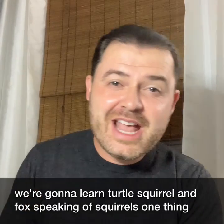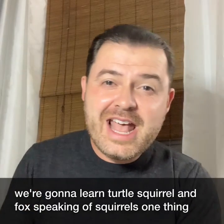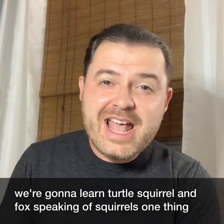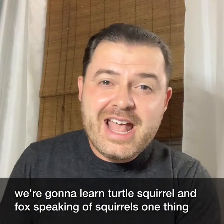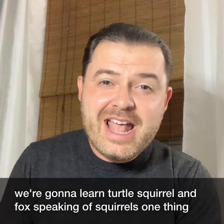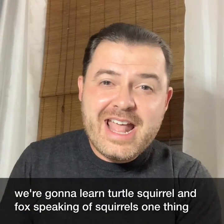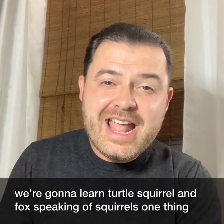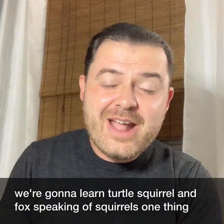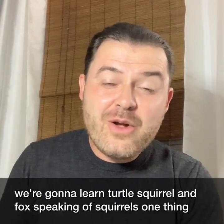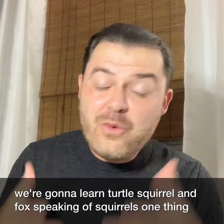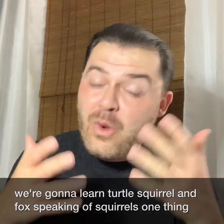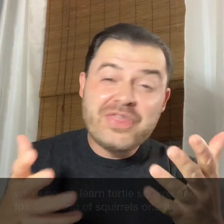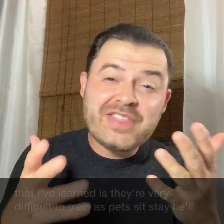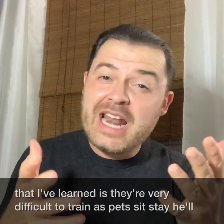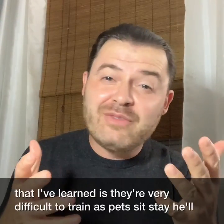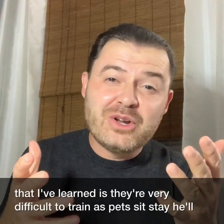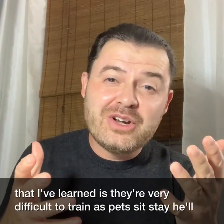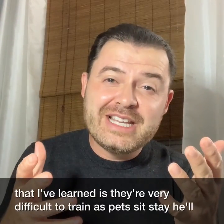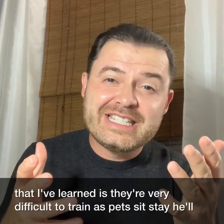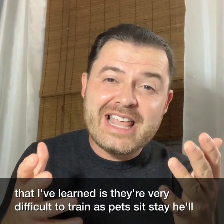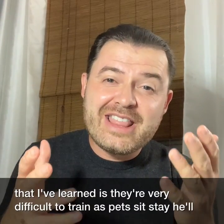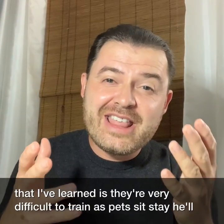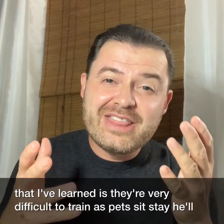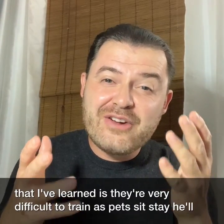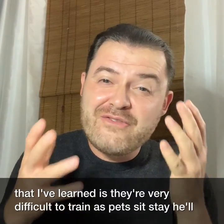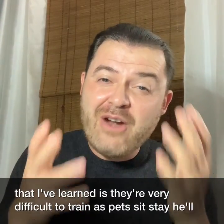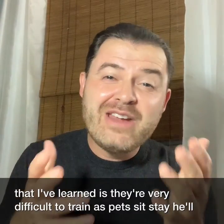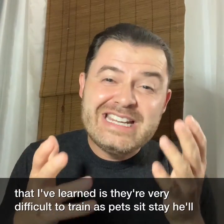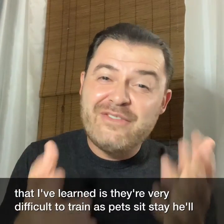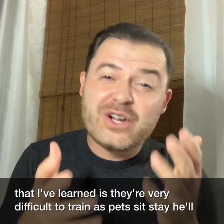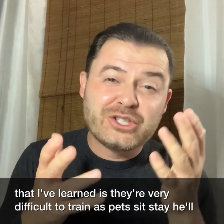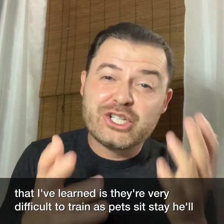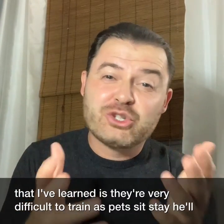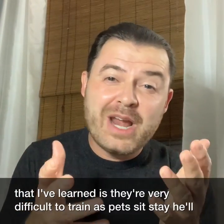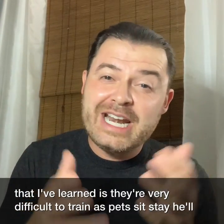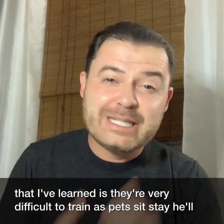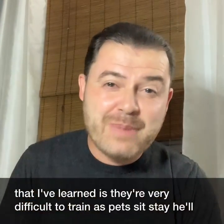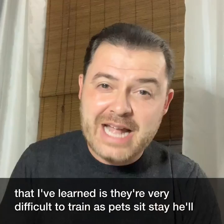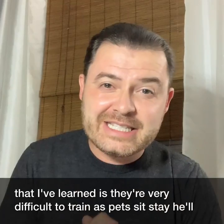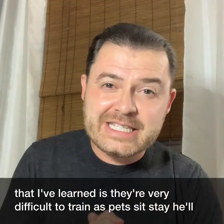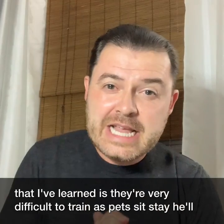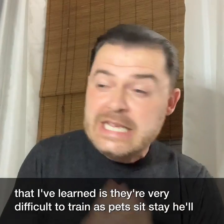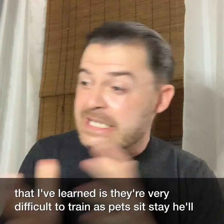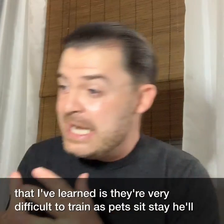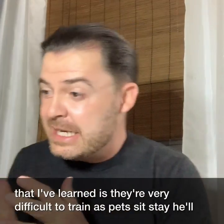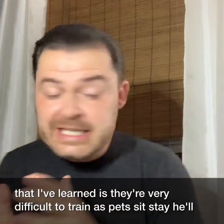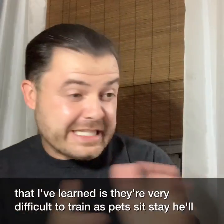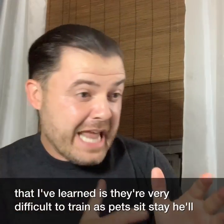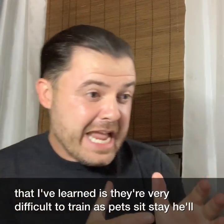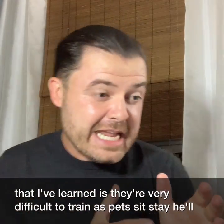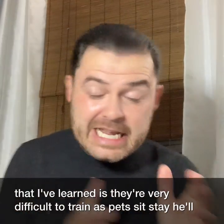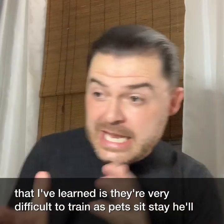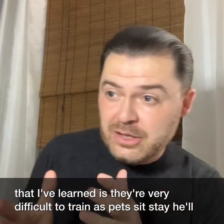one thing that I've learned is they're very difficult to train as pets. Sit, stay, heal!